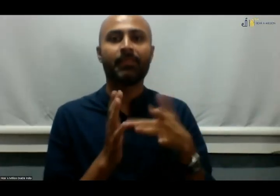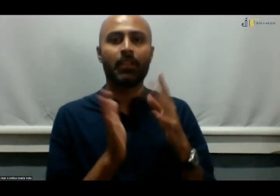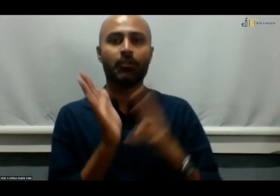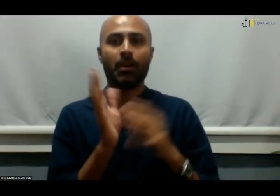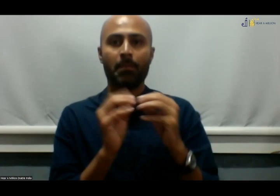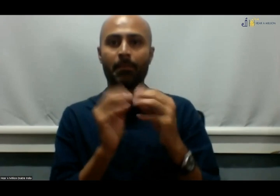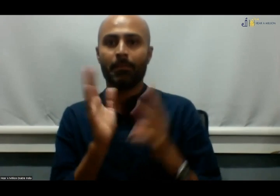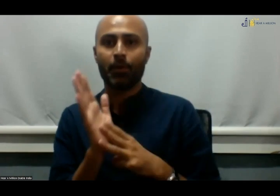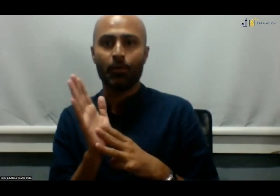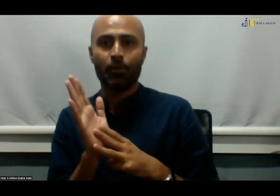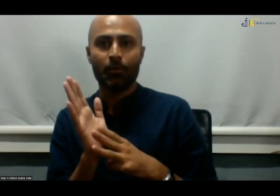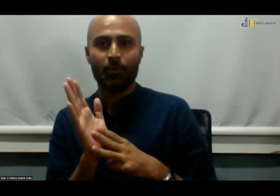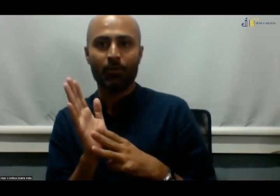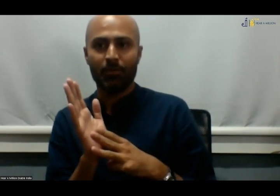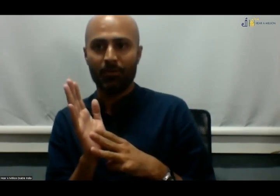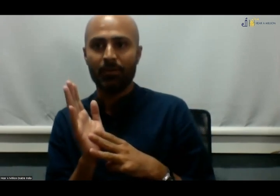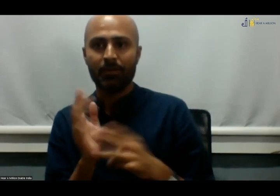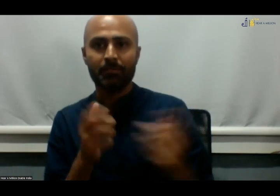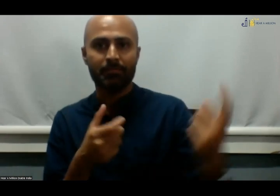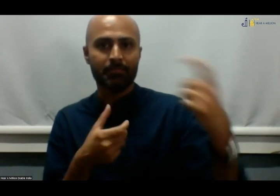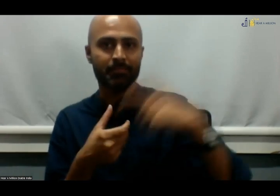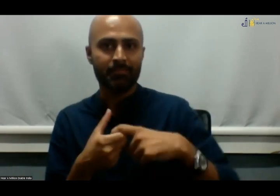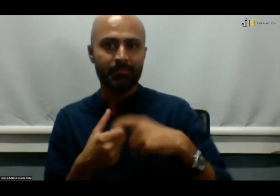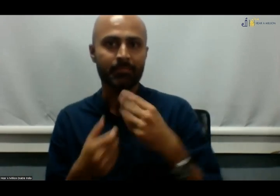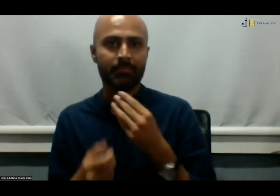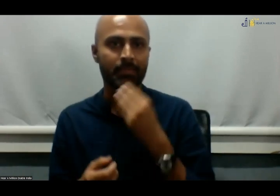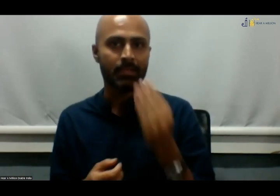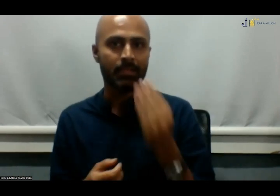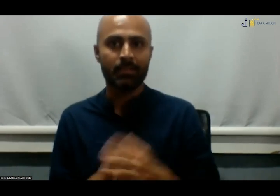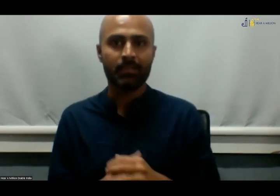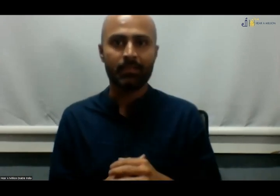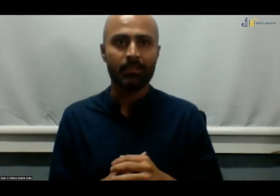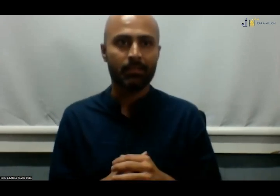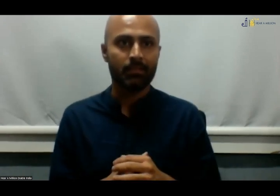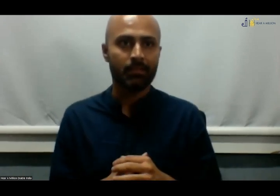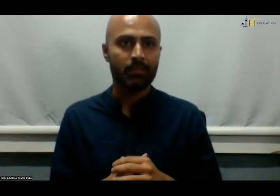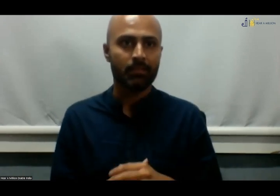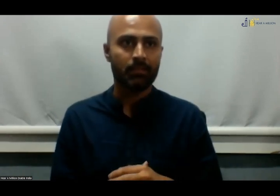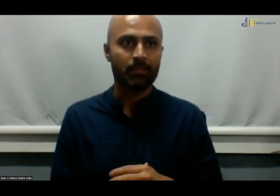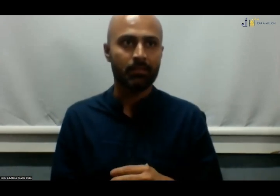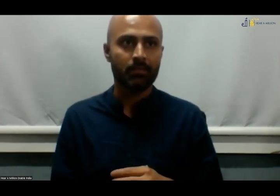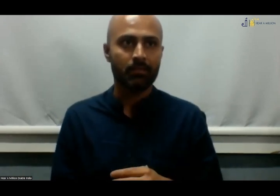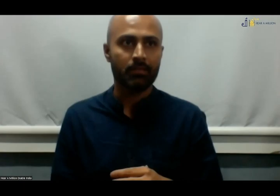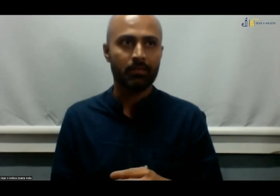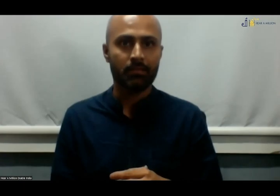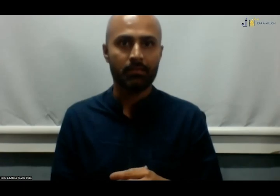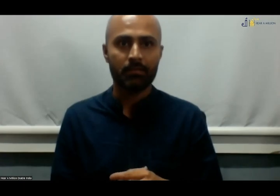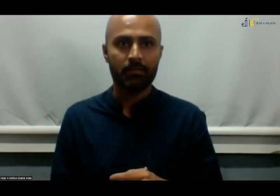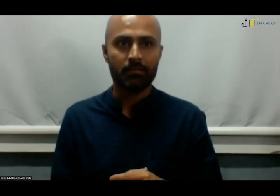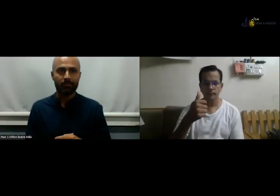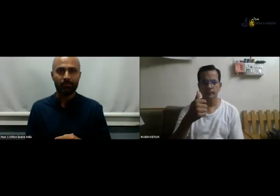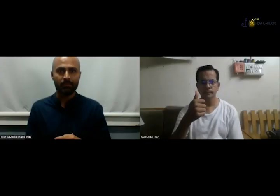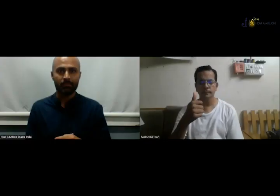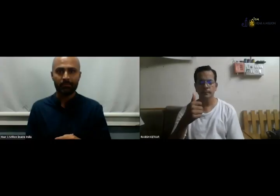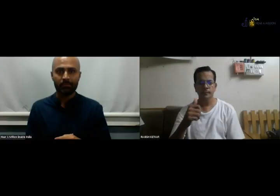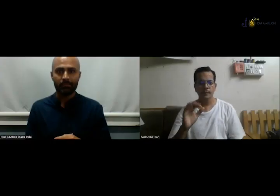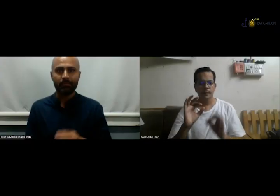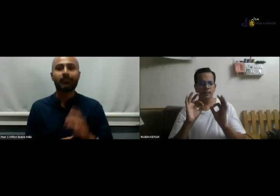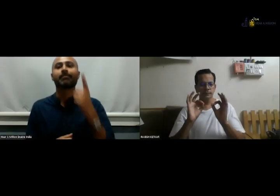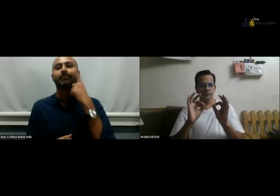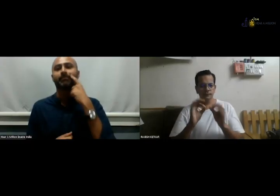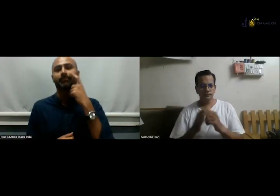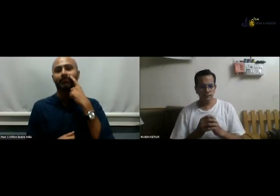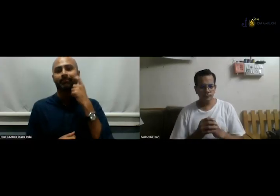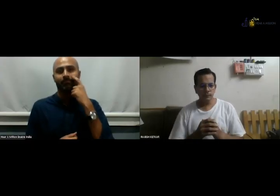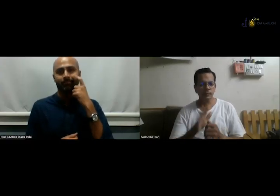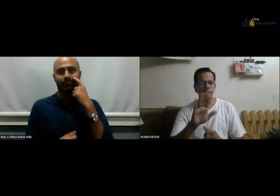So we will have Rajesh now from Ubadi Mandal. Can we have Rajesh, please?